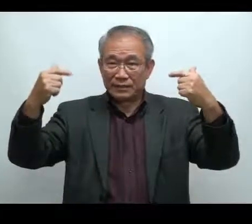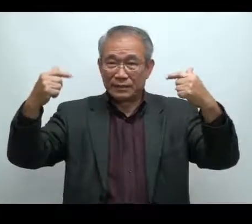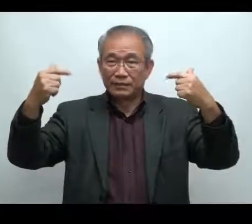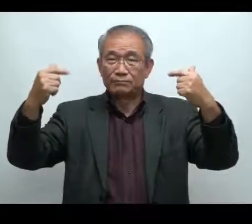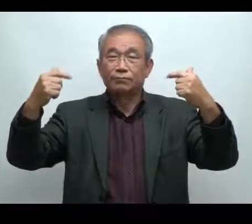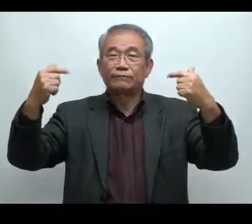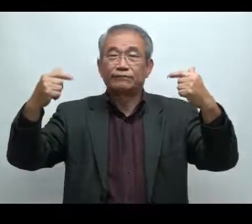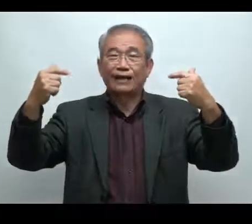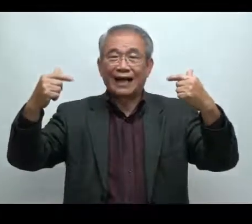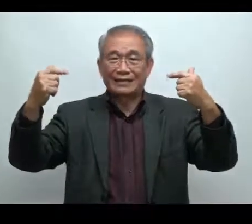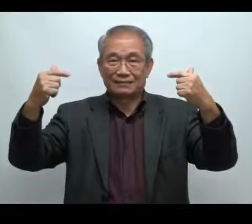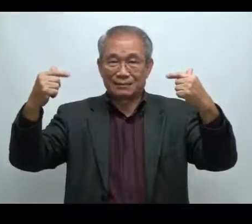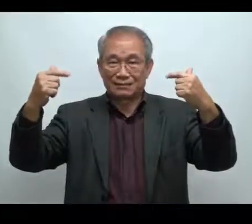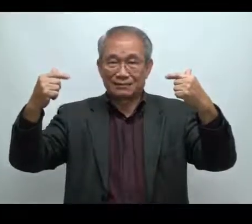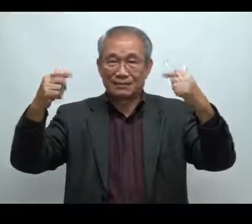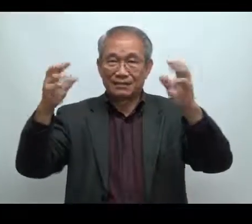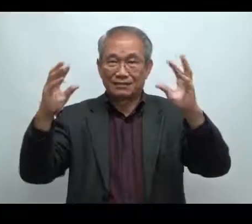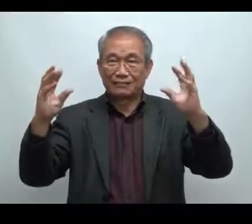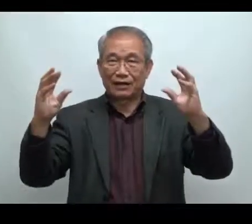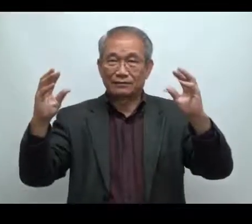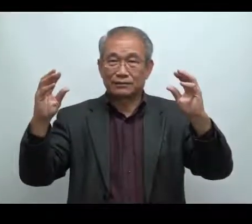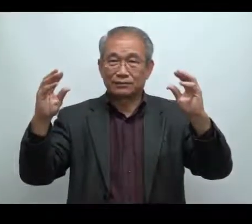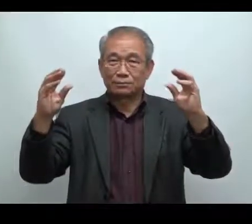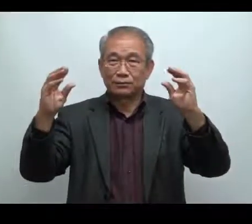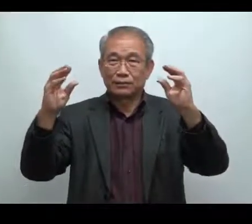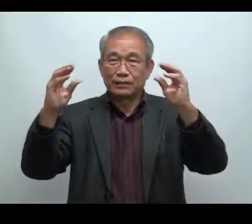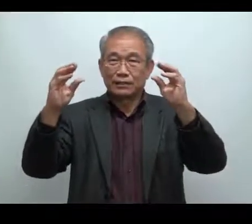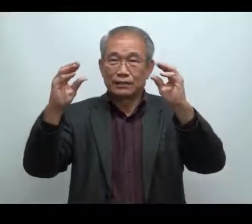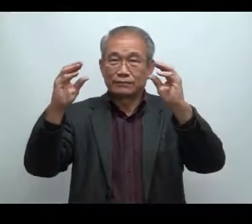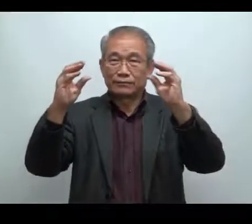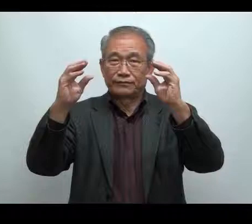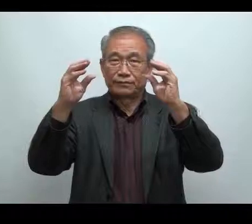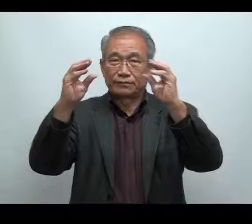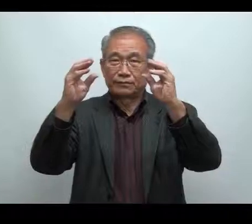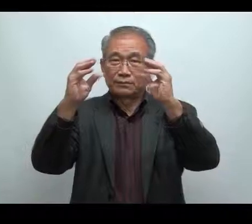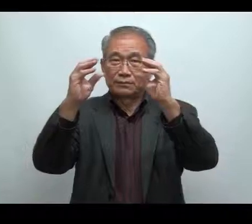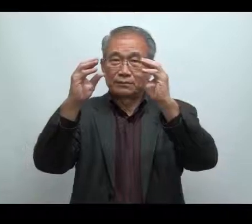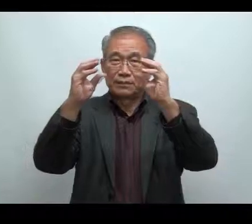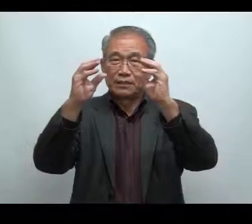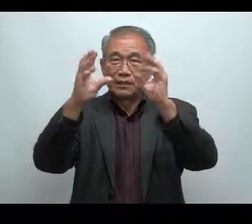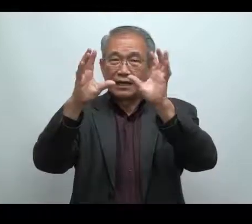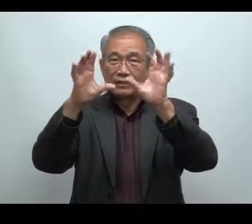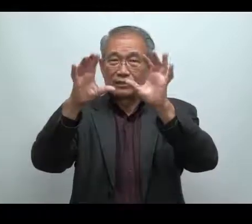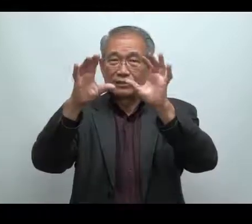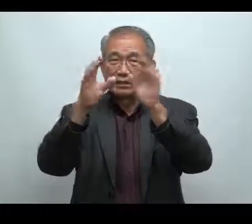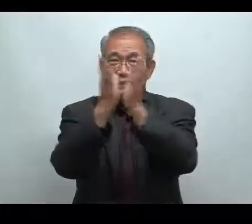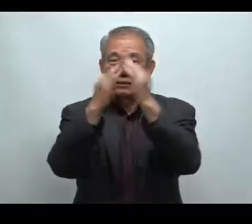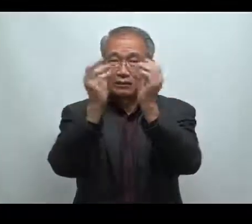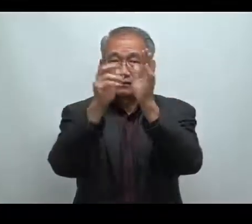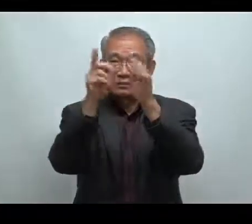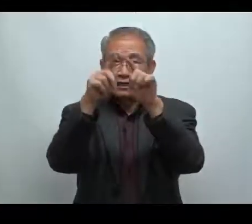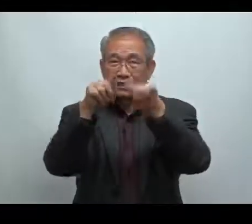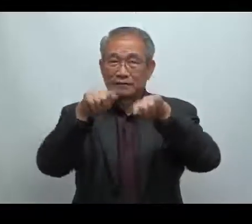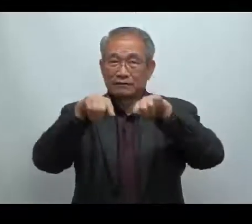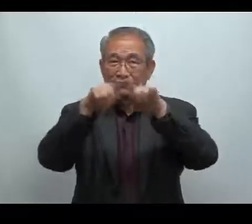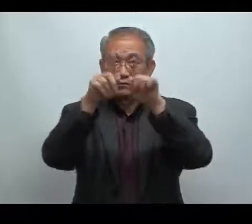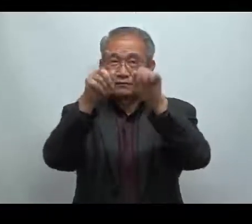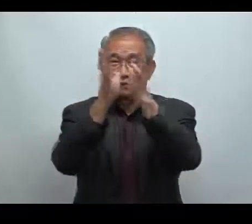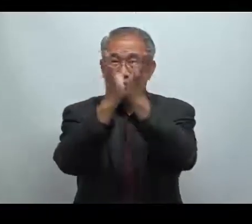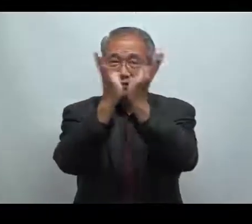the vocalis muscles. The vocalis muscles put the vocal fold in proximity, and then the skin of the vocal fold, which